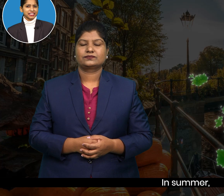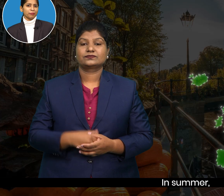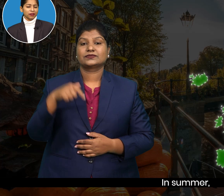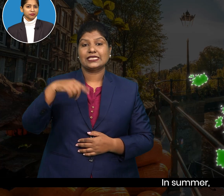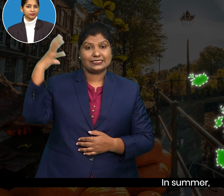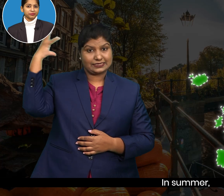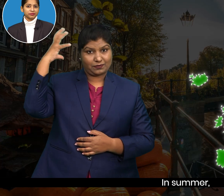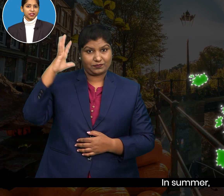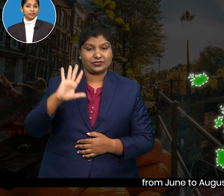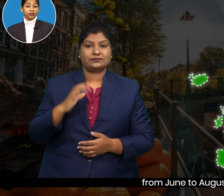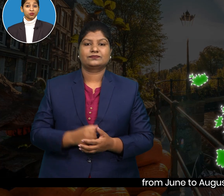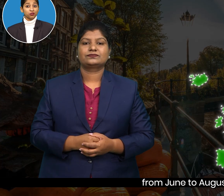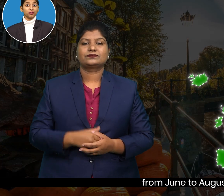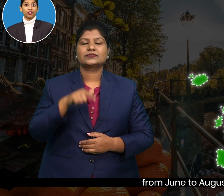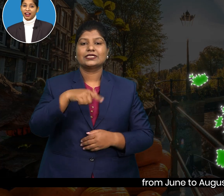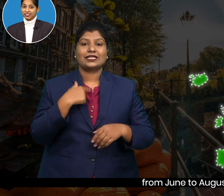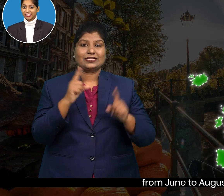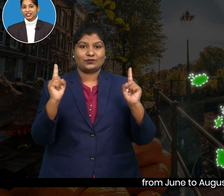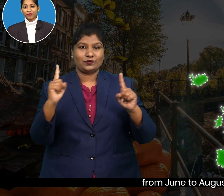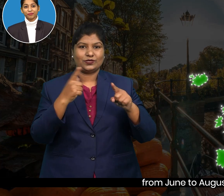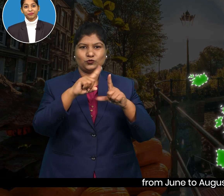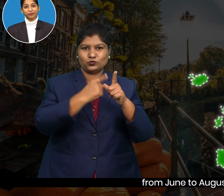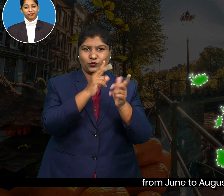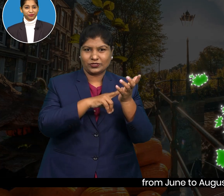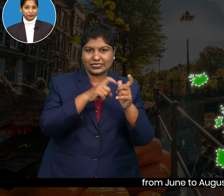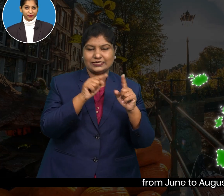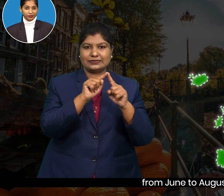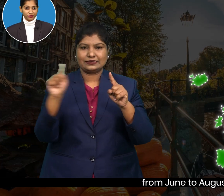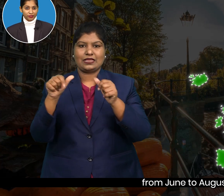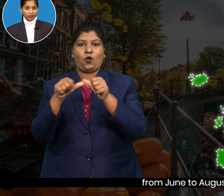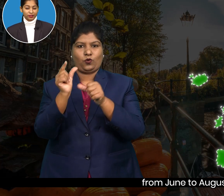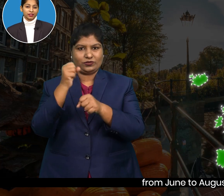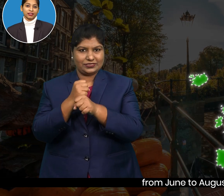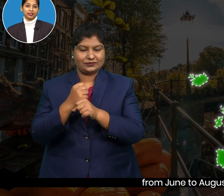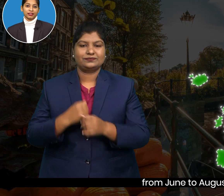In summer, from June to August,